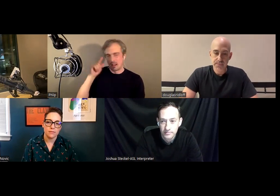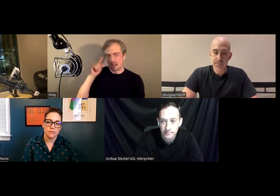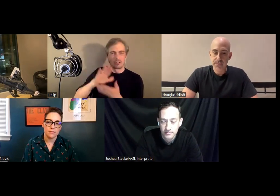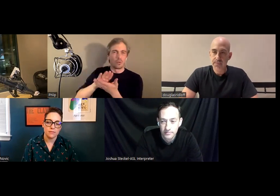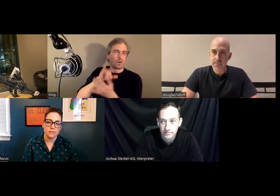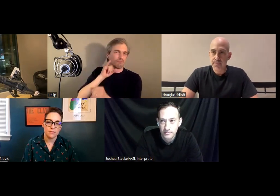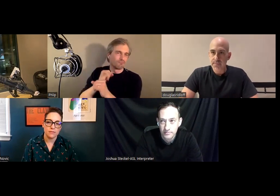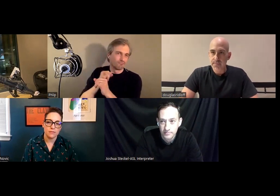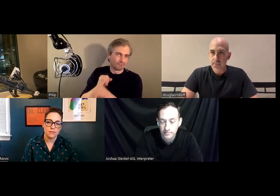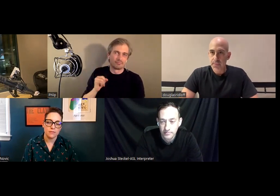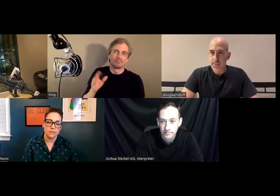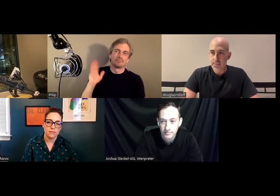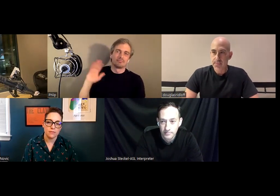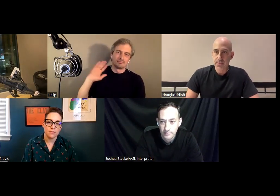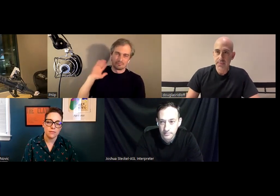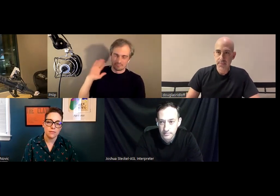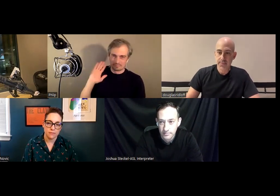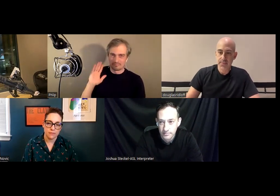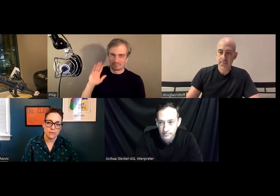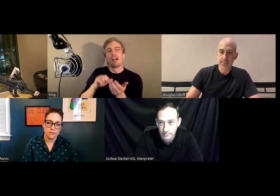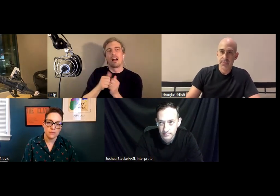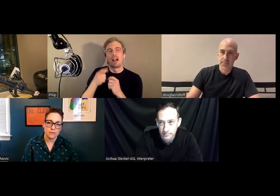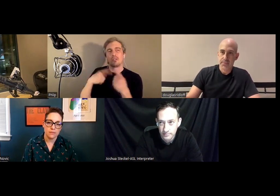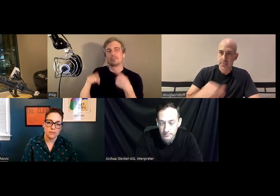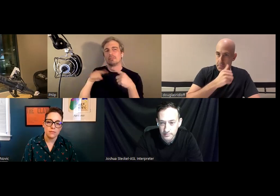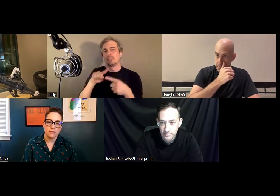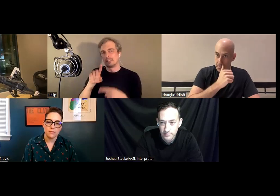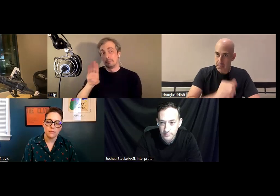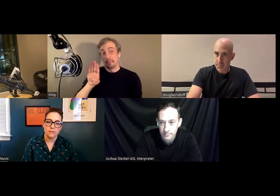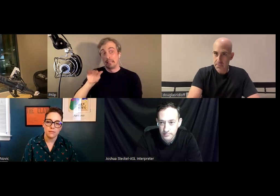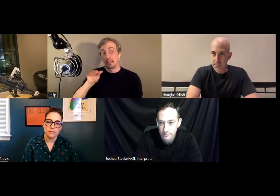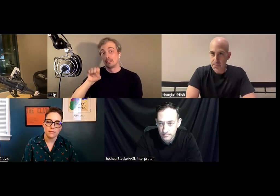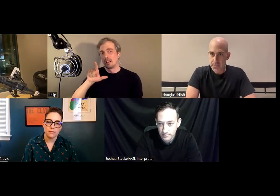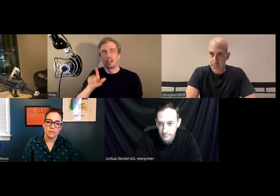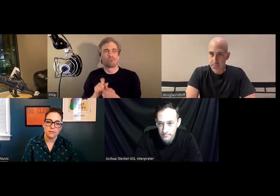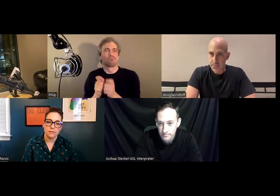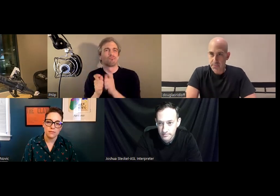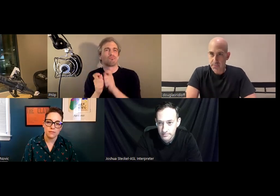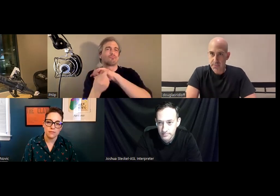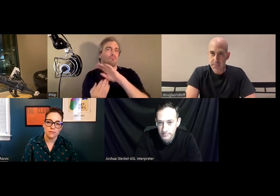BASL signs have evolved over time. Stay with us after the break on Embodied.